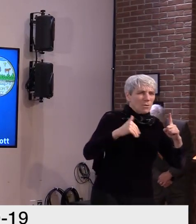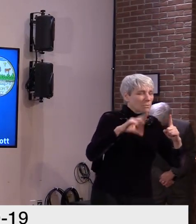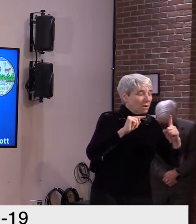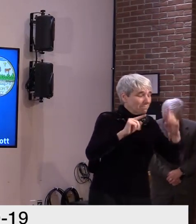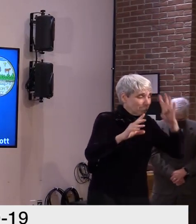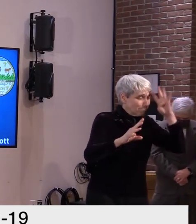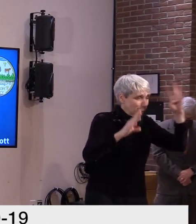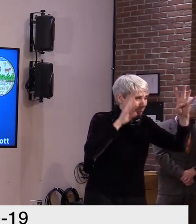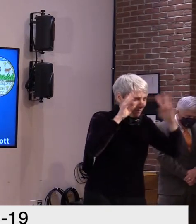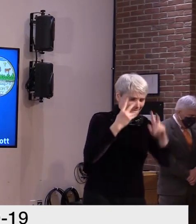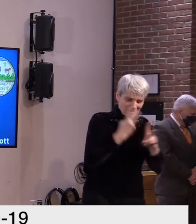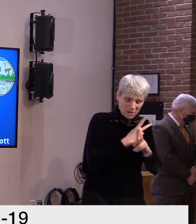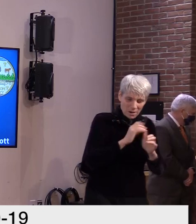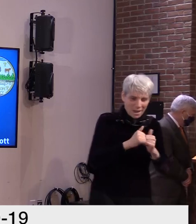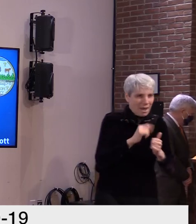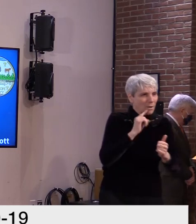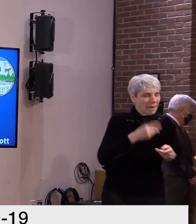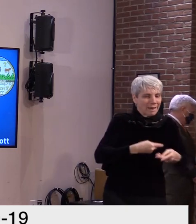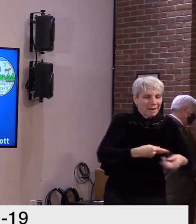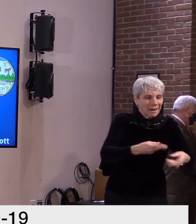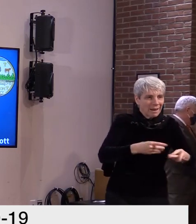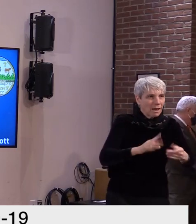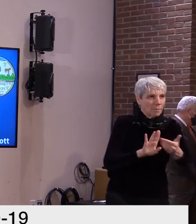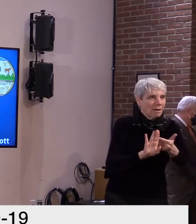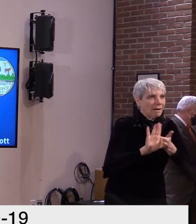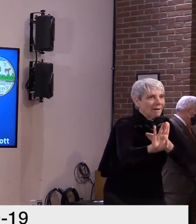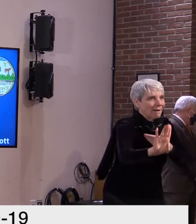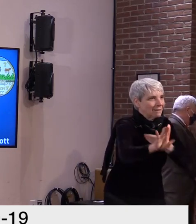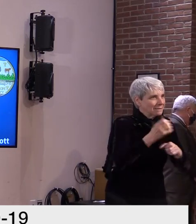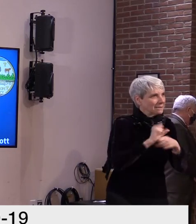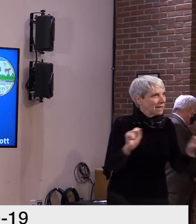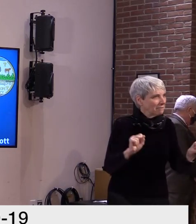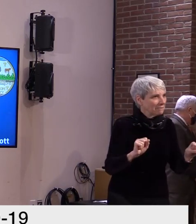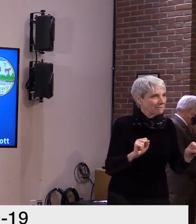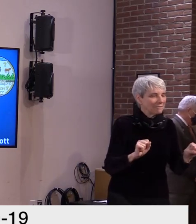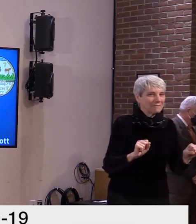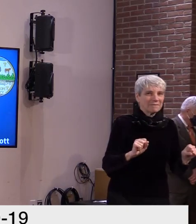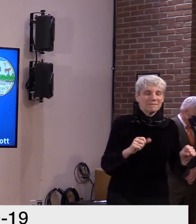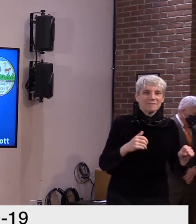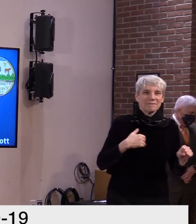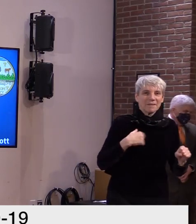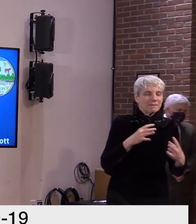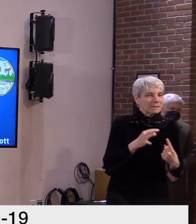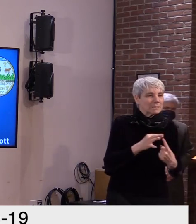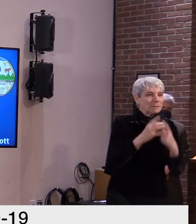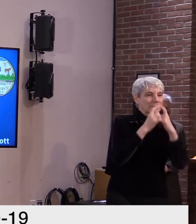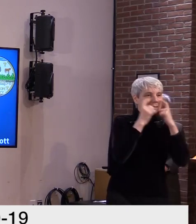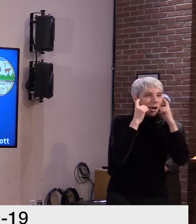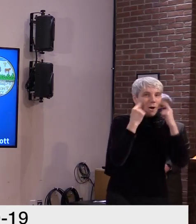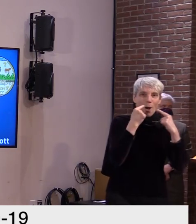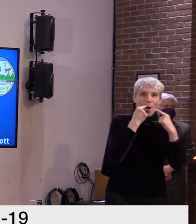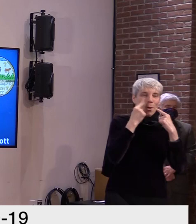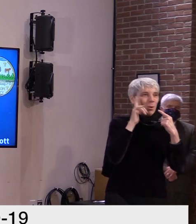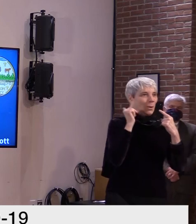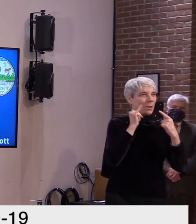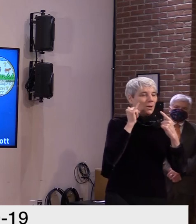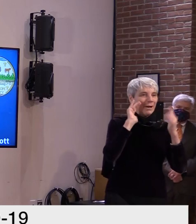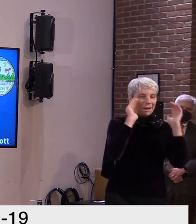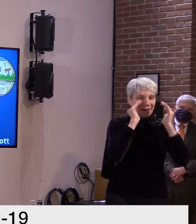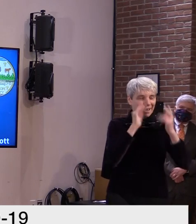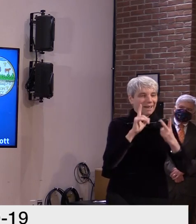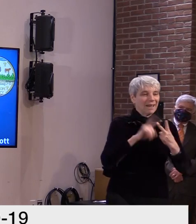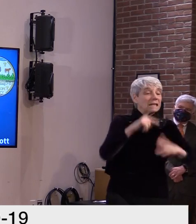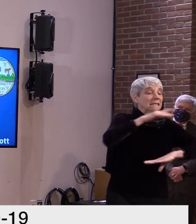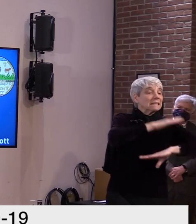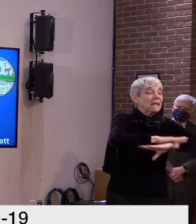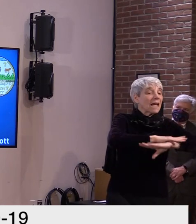Vermonters found to trick or treat safely. From Halloween-themed face masks to decorated tables and